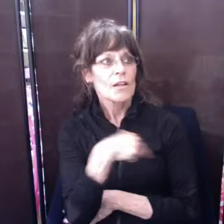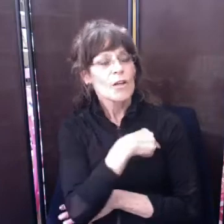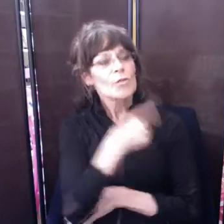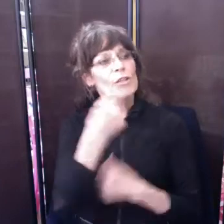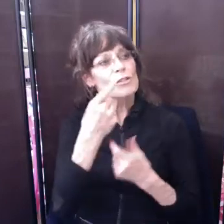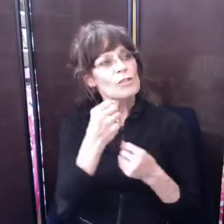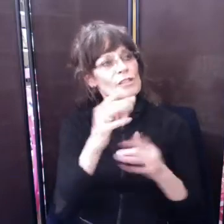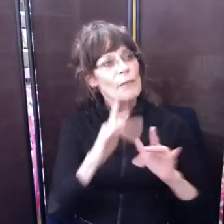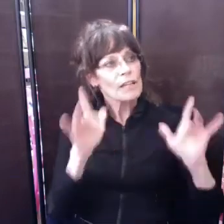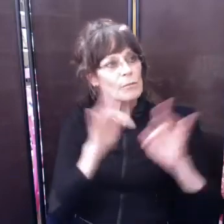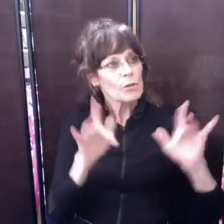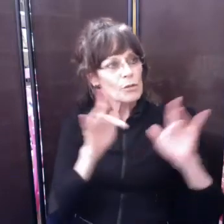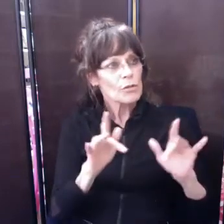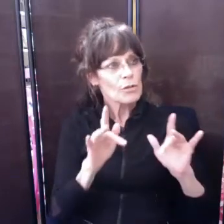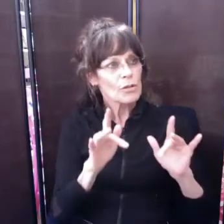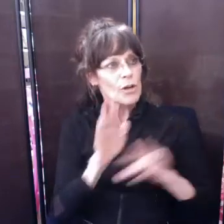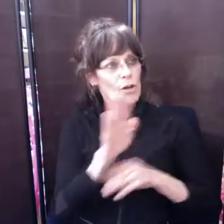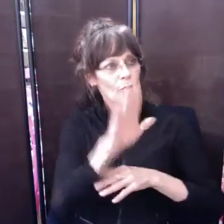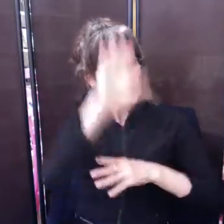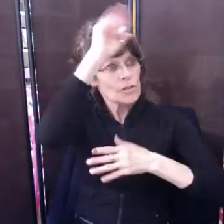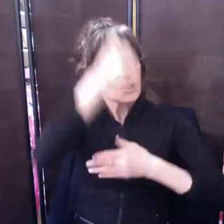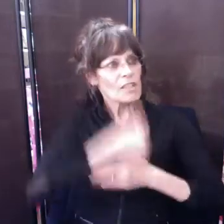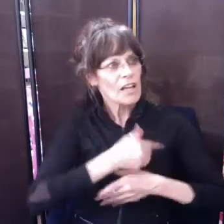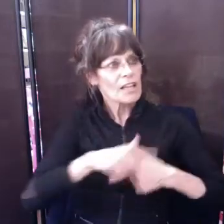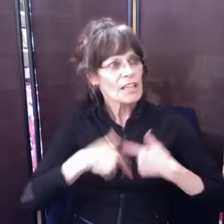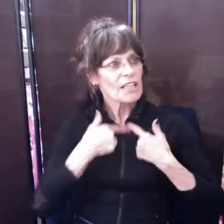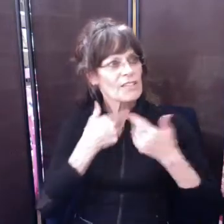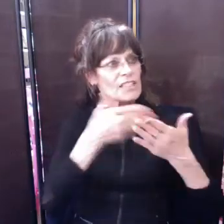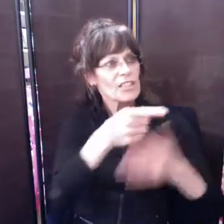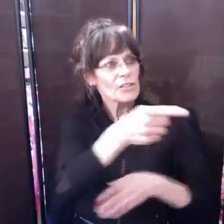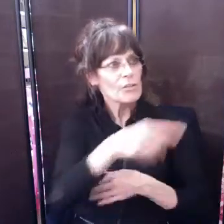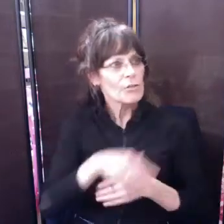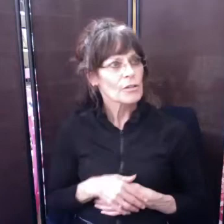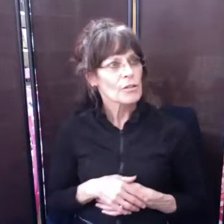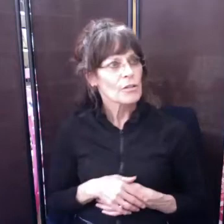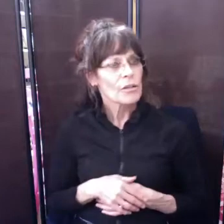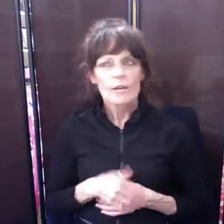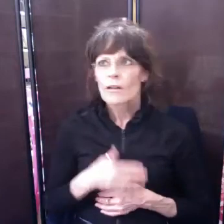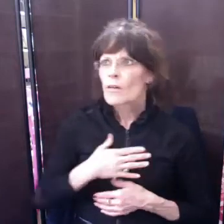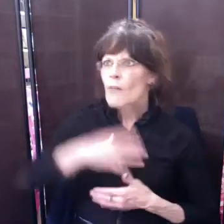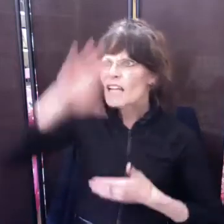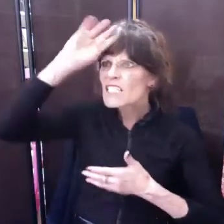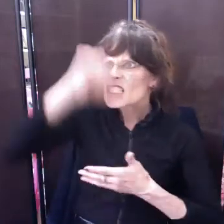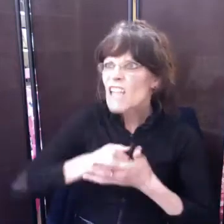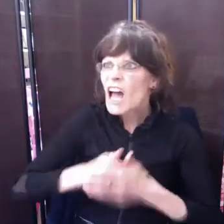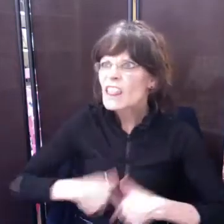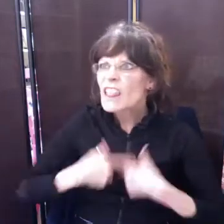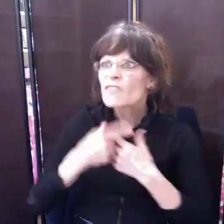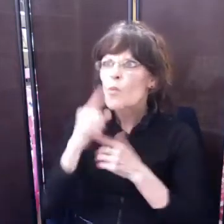computer." She said, "Your son lives in your area code." My son was living a mile and a half